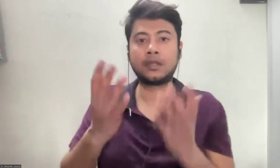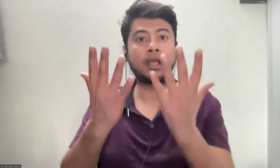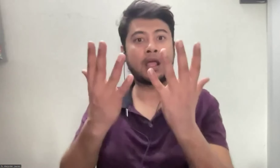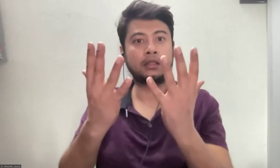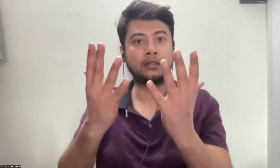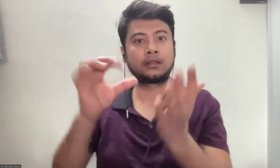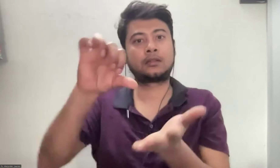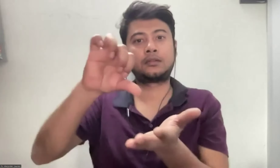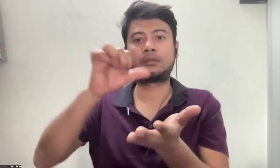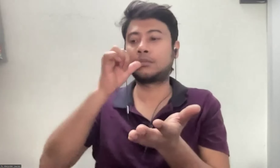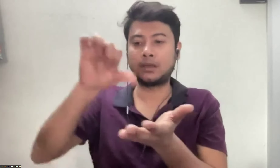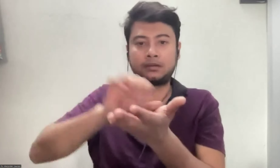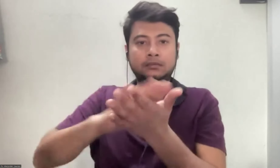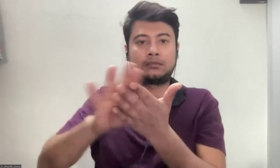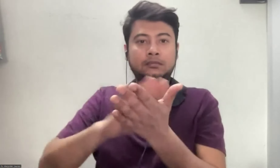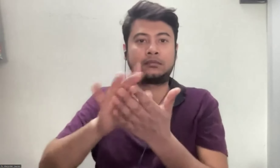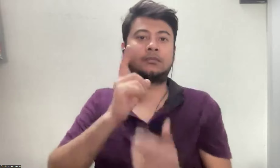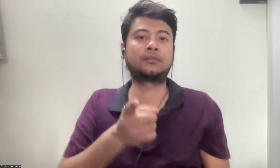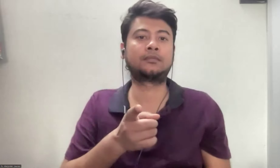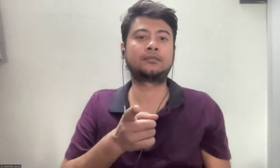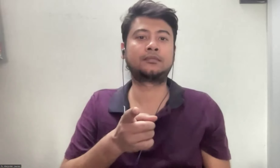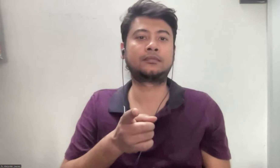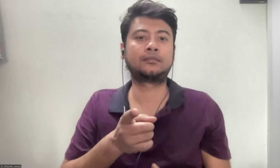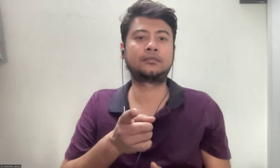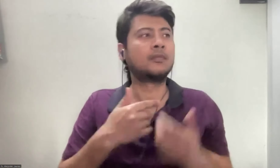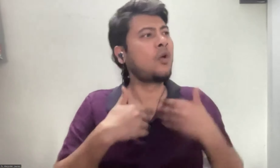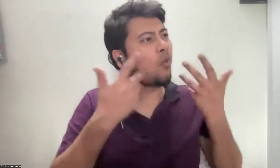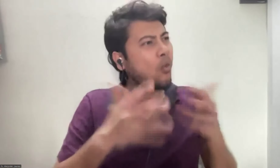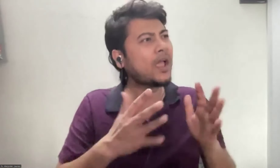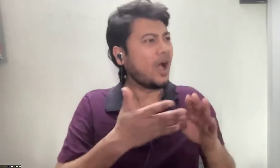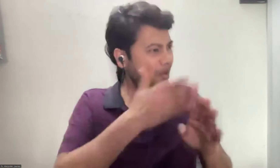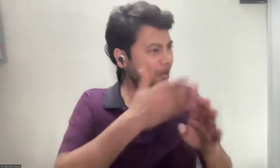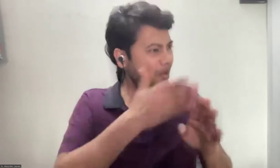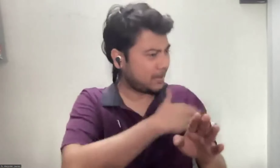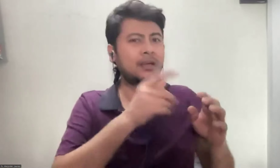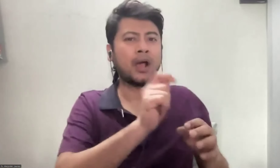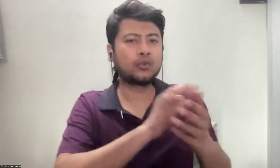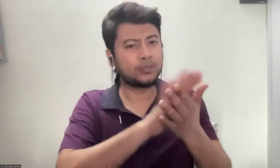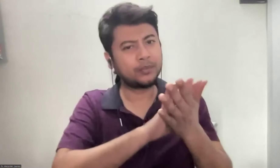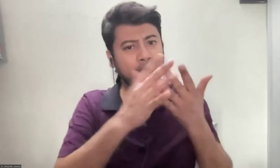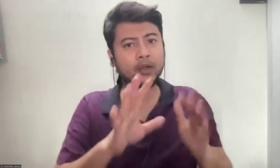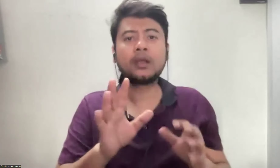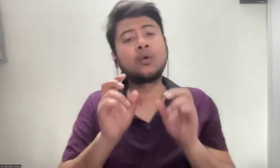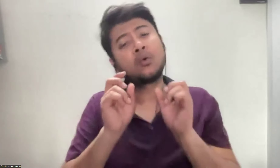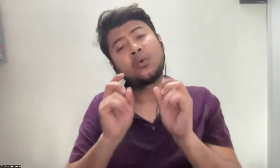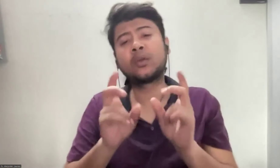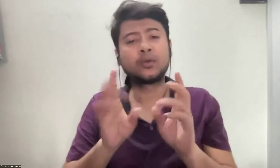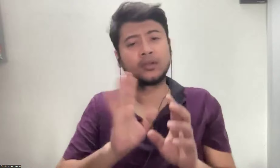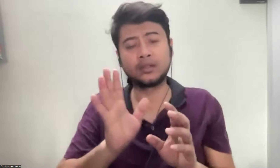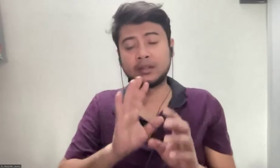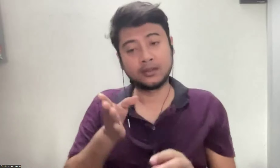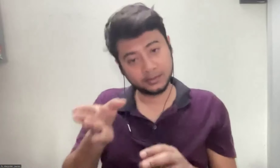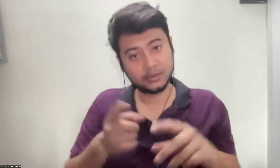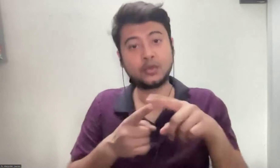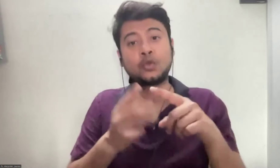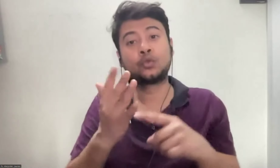toilet with the soap and everything, but still when you come here, you again need to purify your hands. So what you do, you